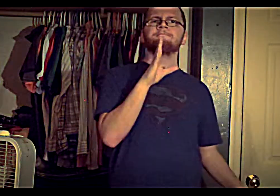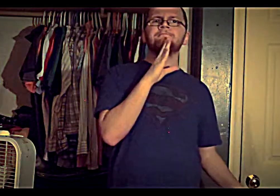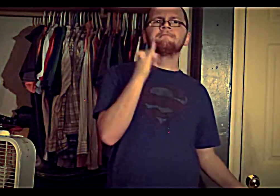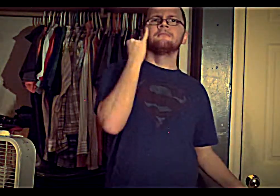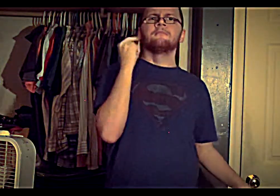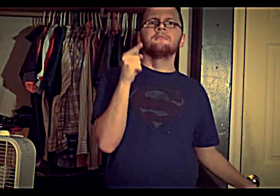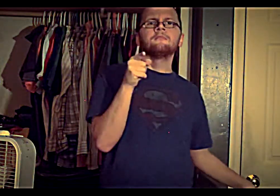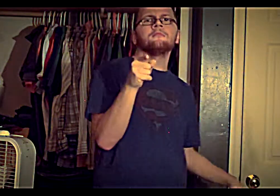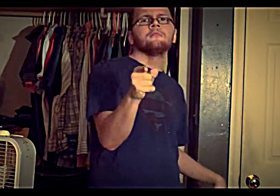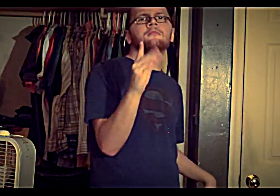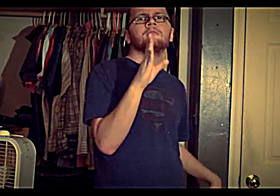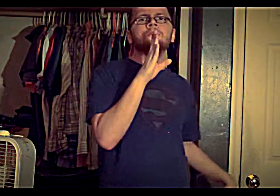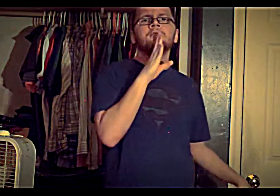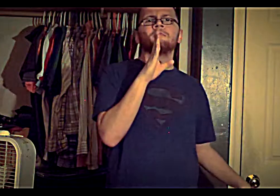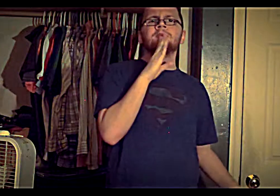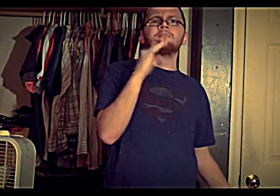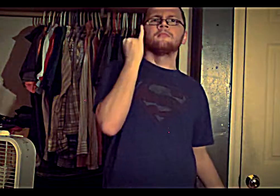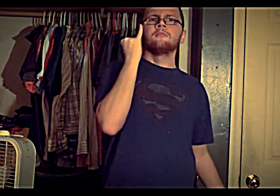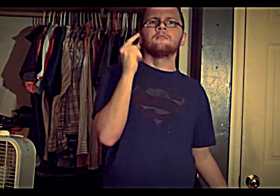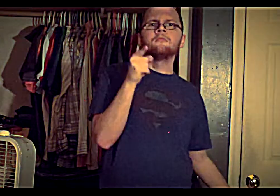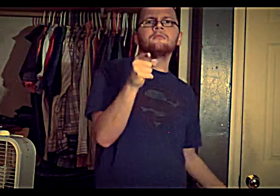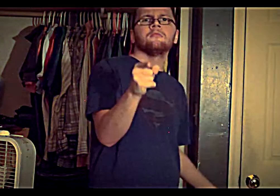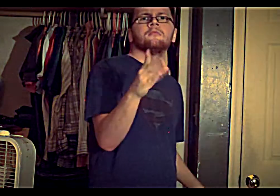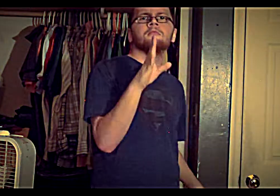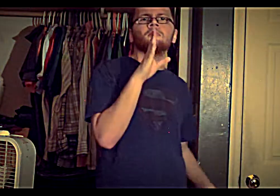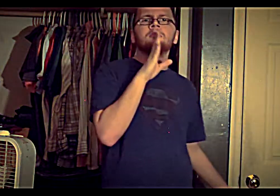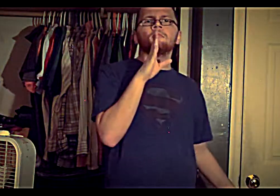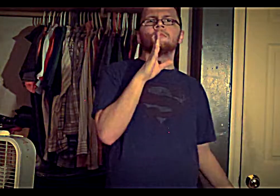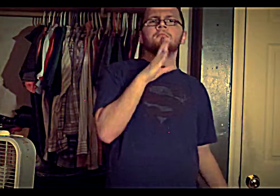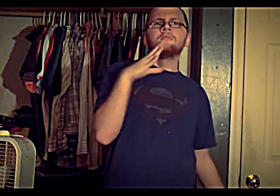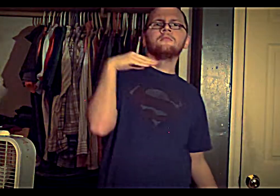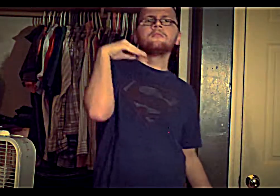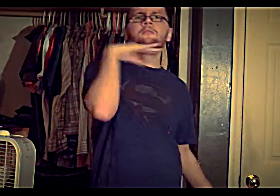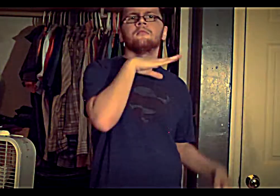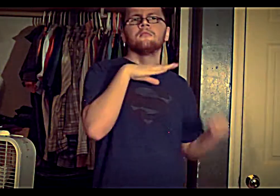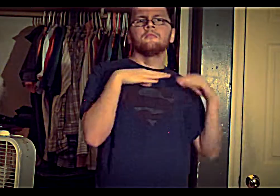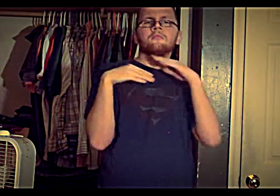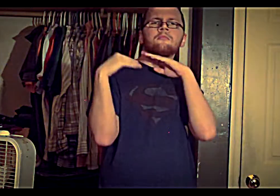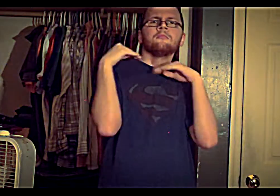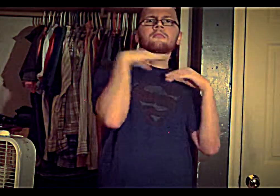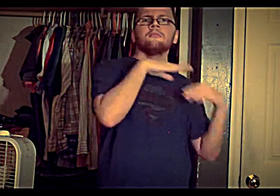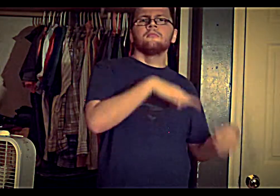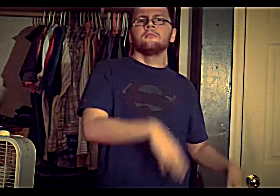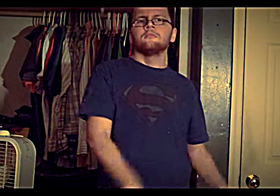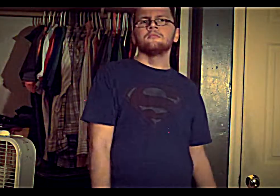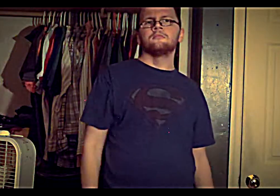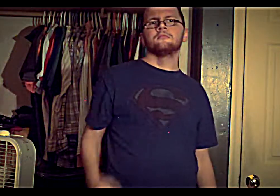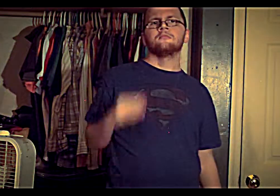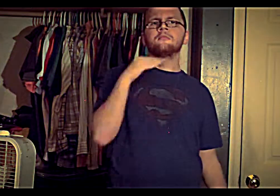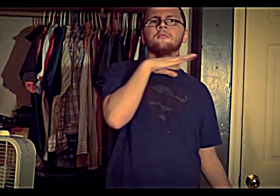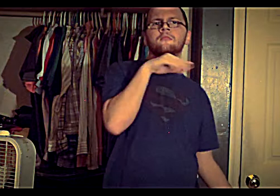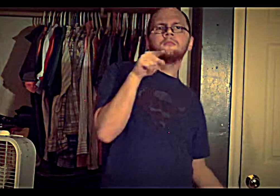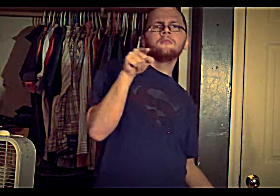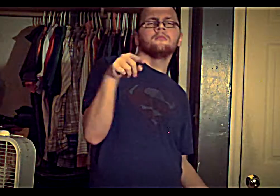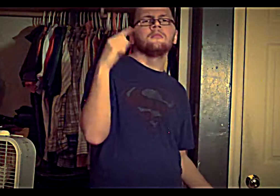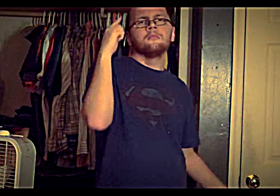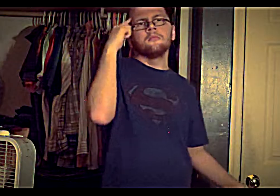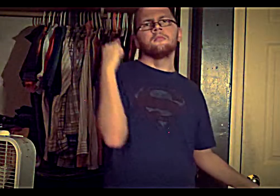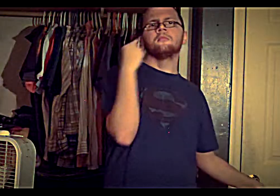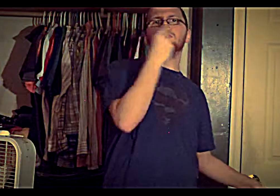lips are moving, your lips are moving, your lips are moving, then you la la la. I know you lie, your